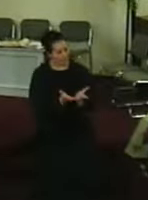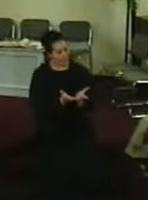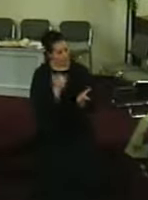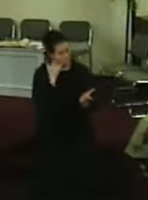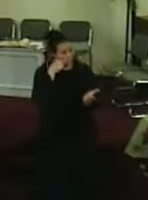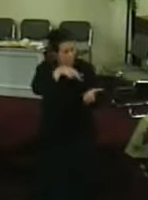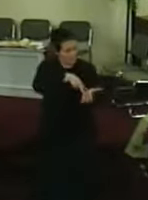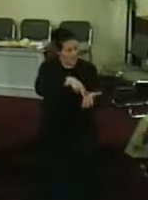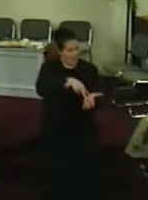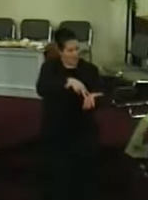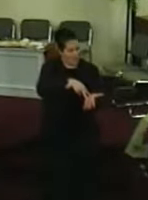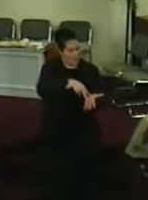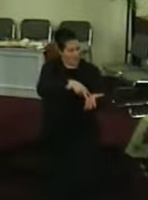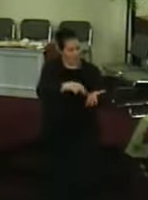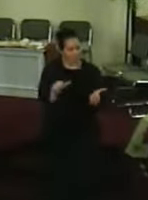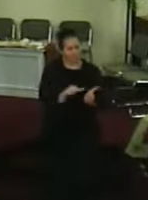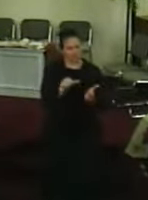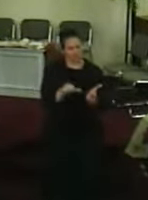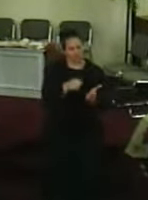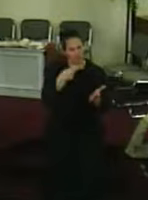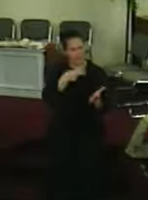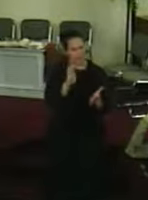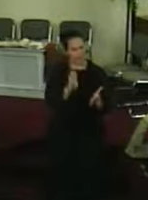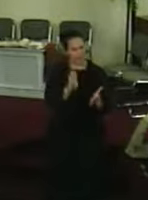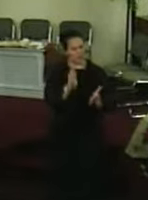Bibles to Hebrews chapter 12 and verse